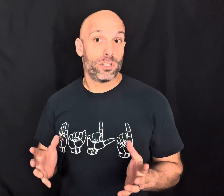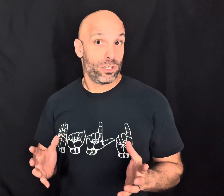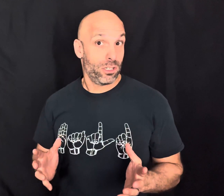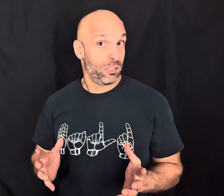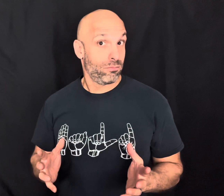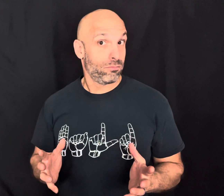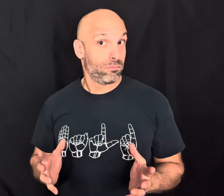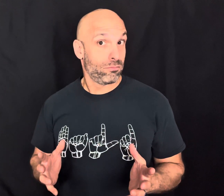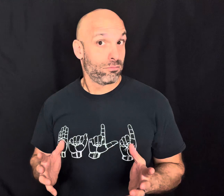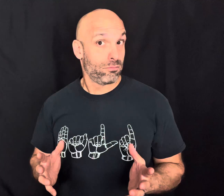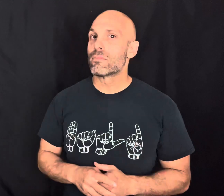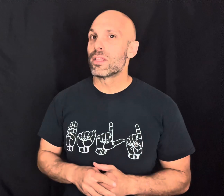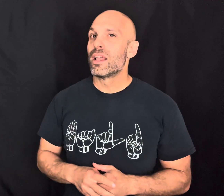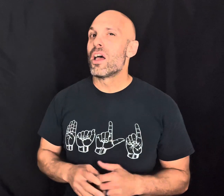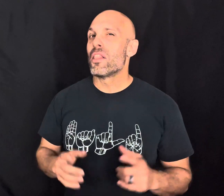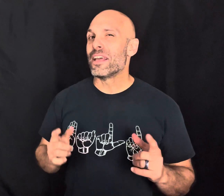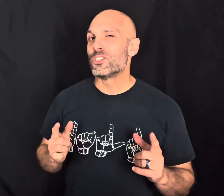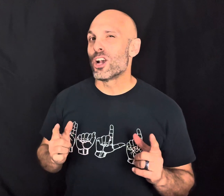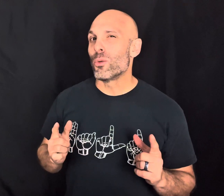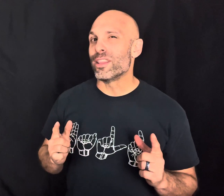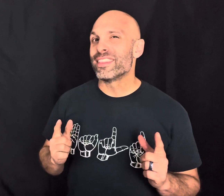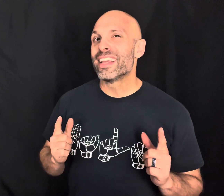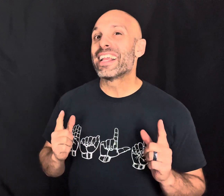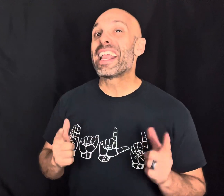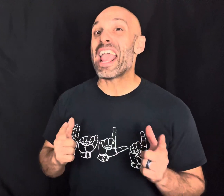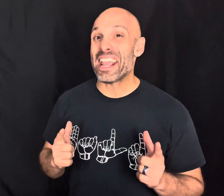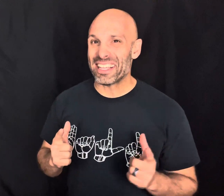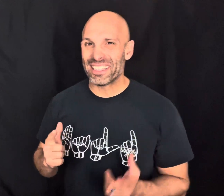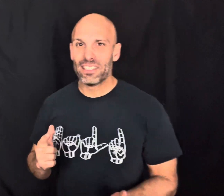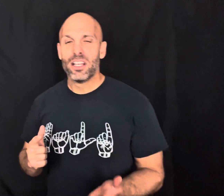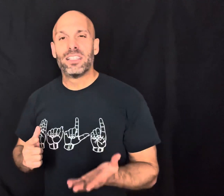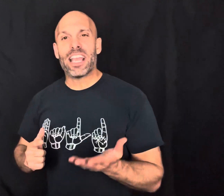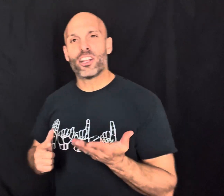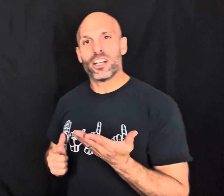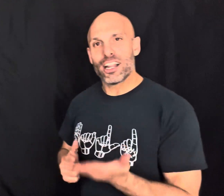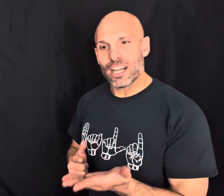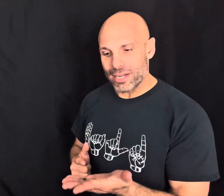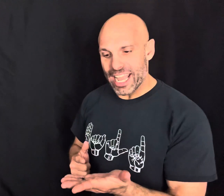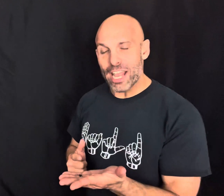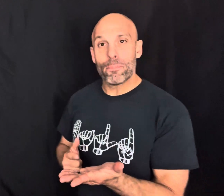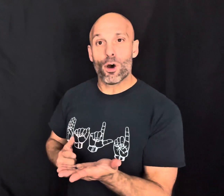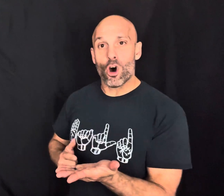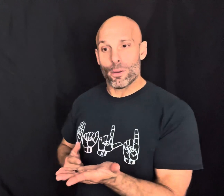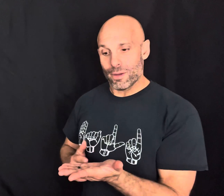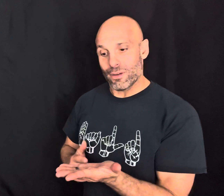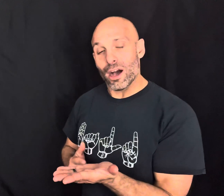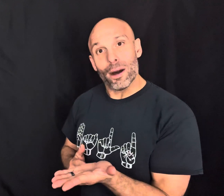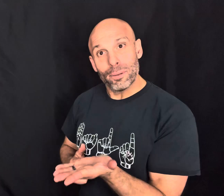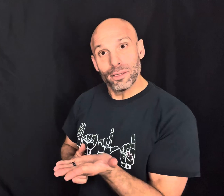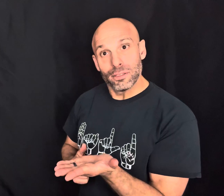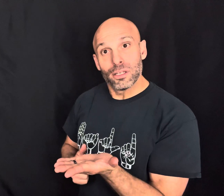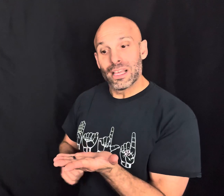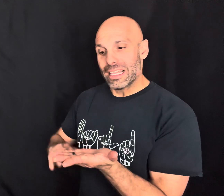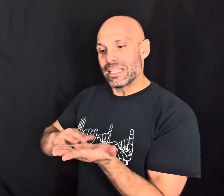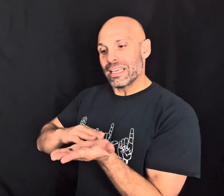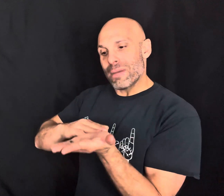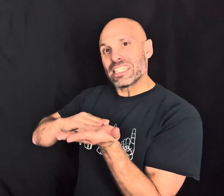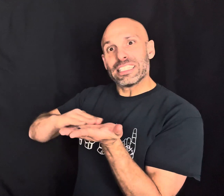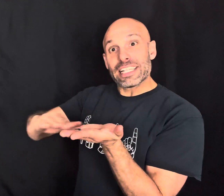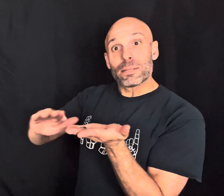dessert? Let's start with cake. Take your non-dominant hand, palm up. Imagine that's the